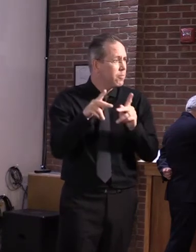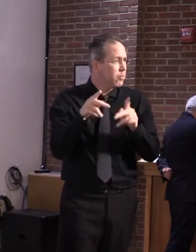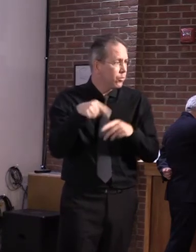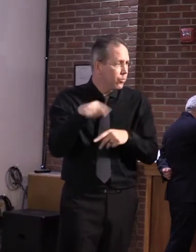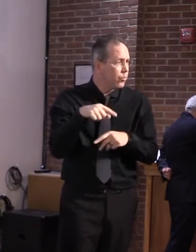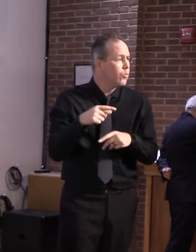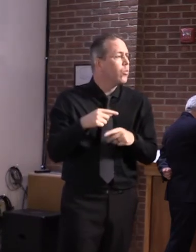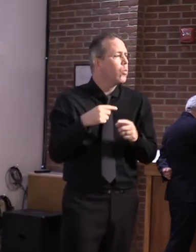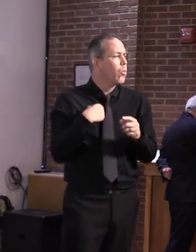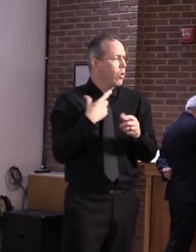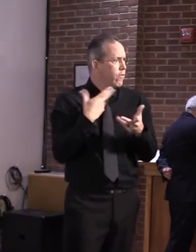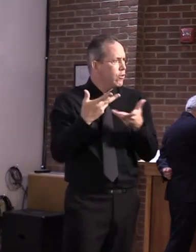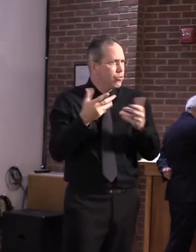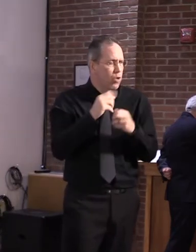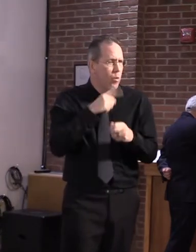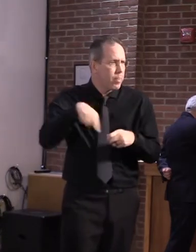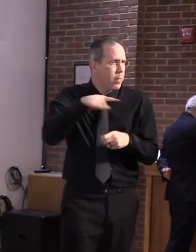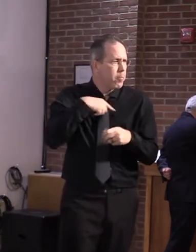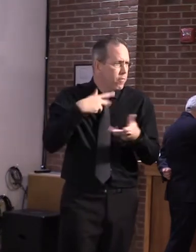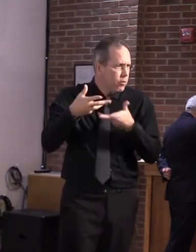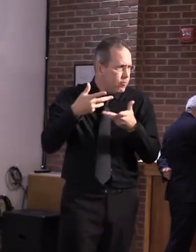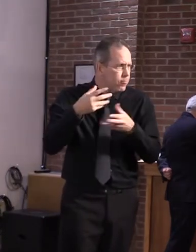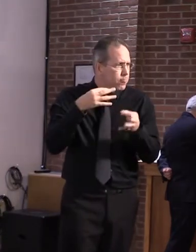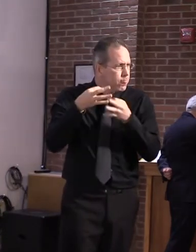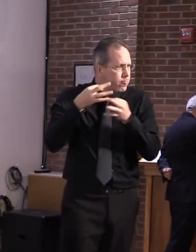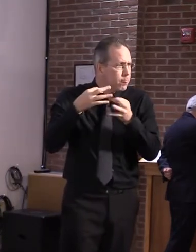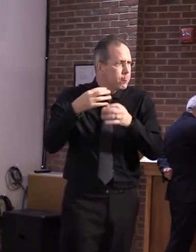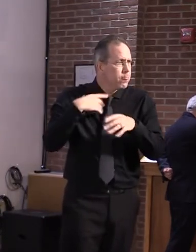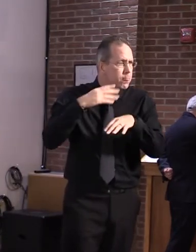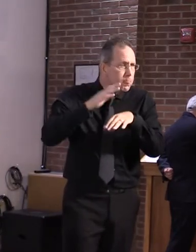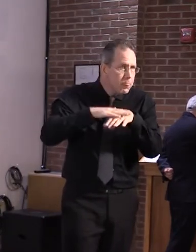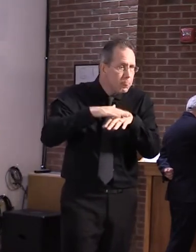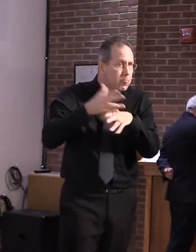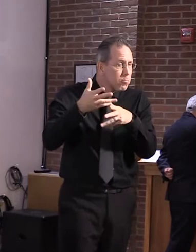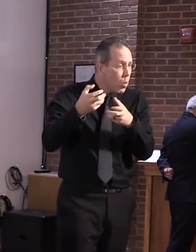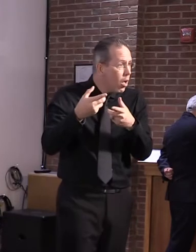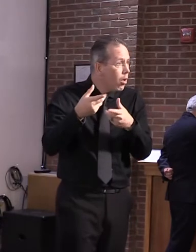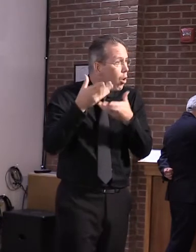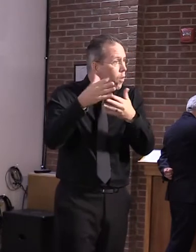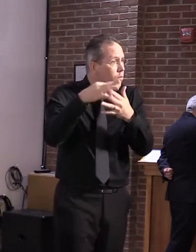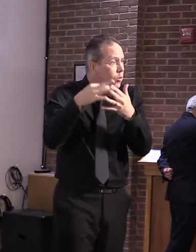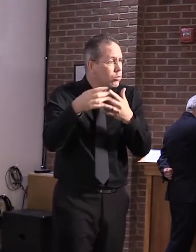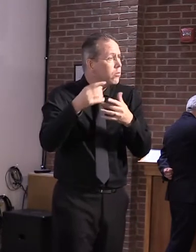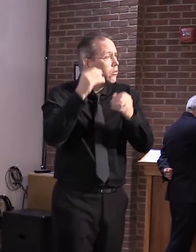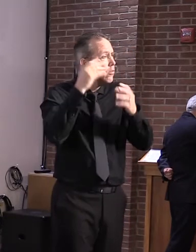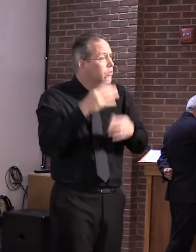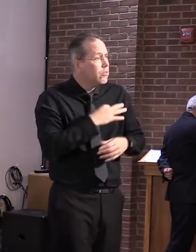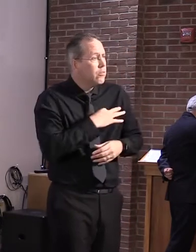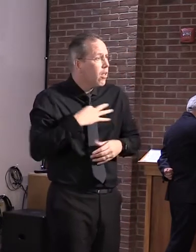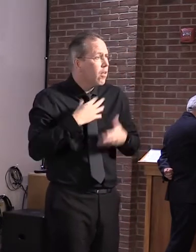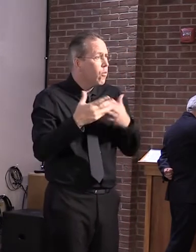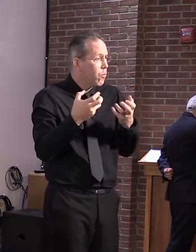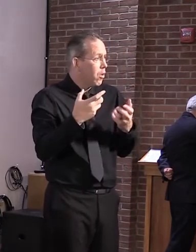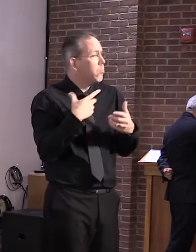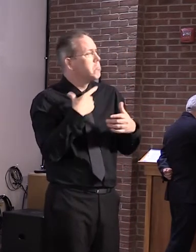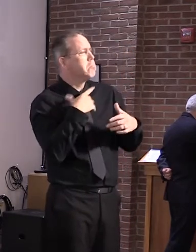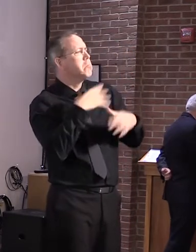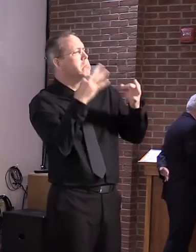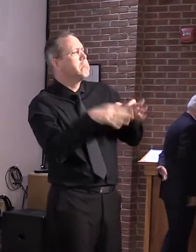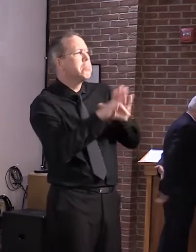formats, sort of online only, mixed mode, which is streaming from classes,